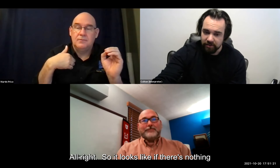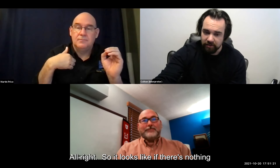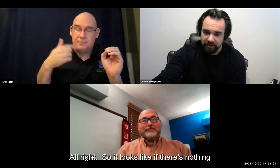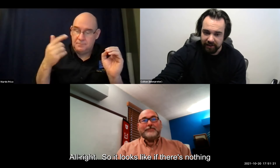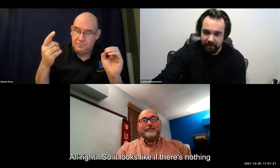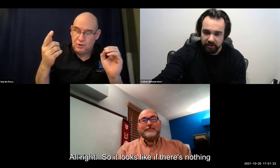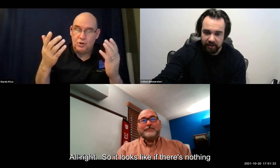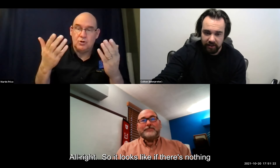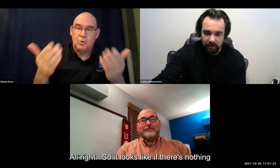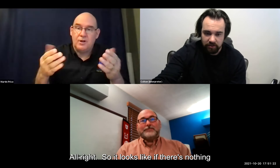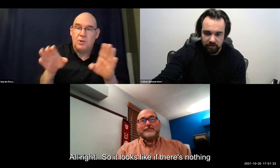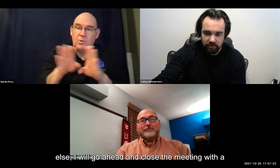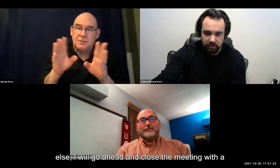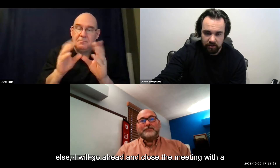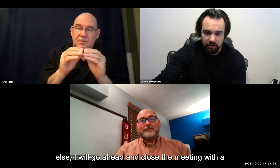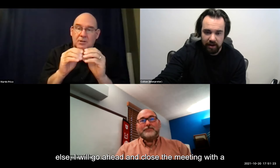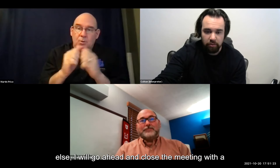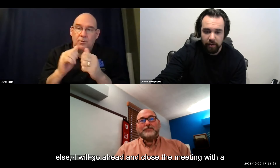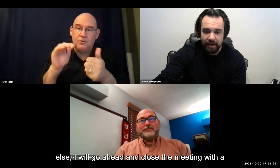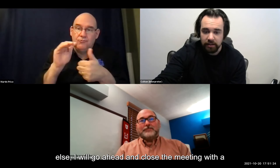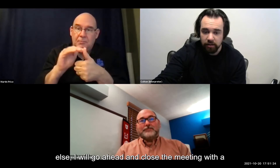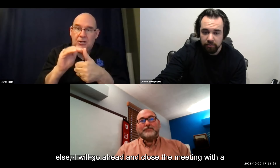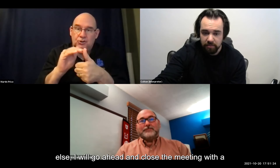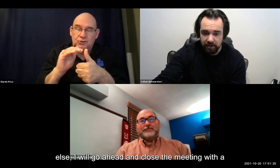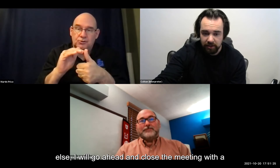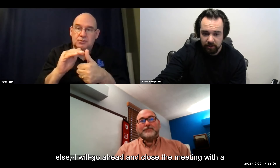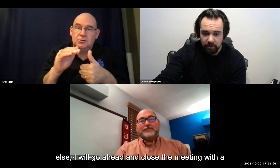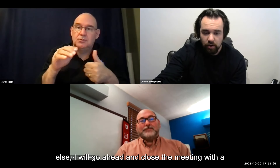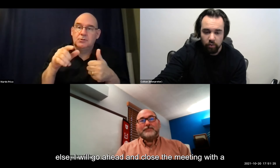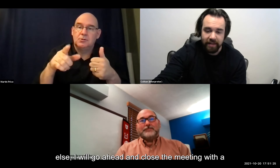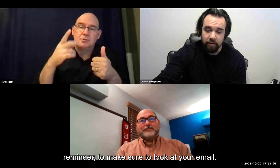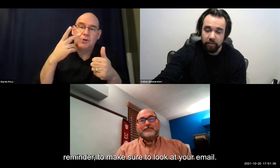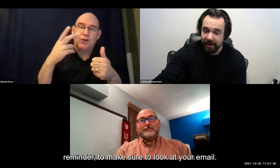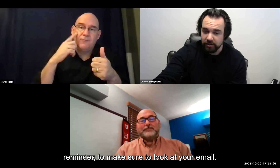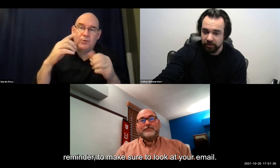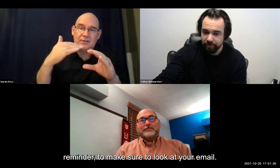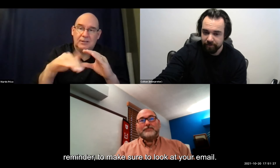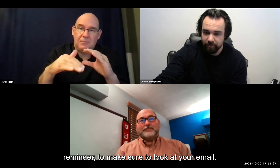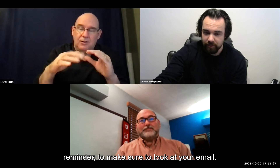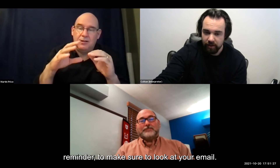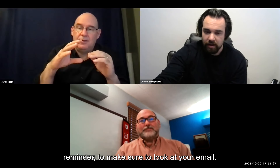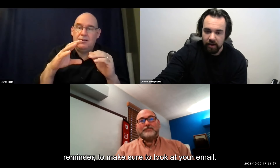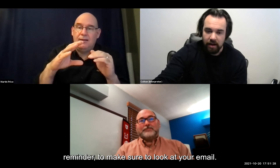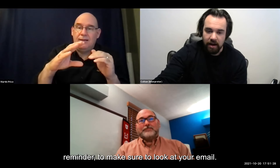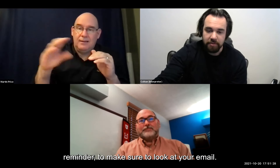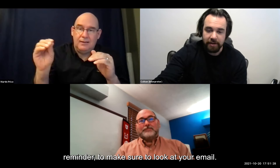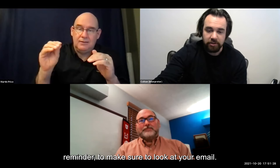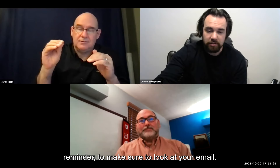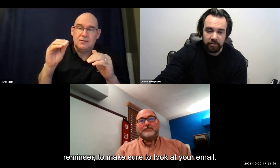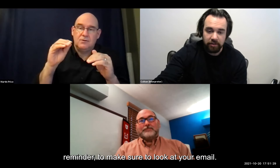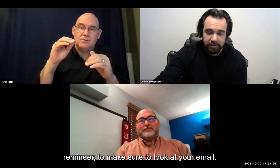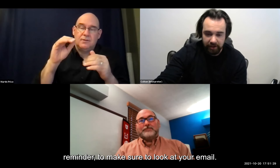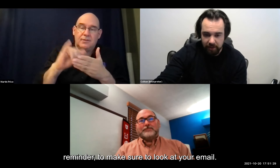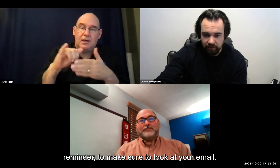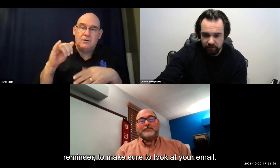All right, so it looks like if there's nothing else, then I will go ahead and close the meeting with a reminder to make sure